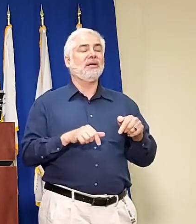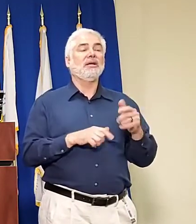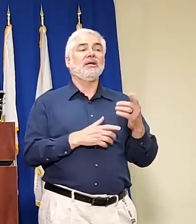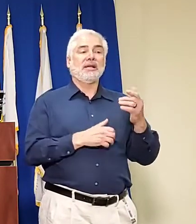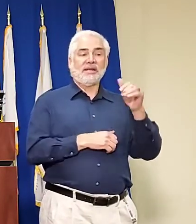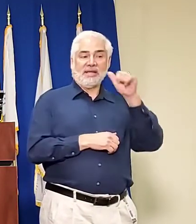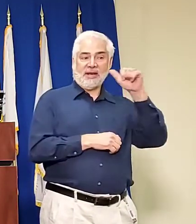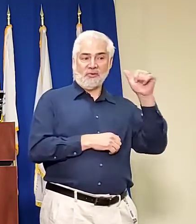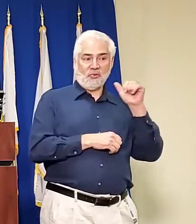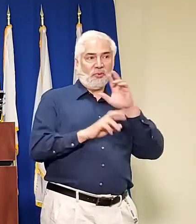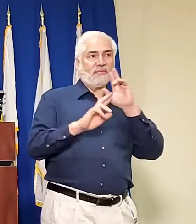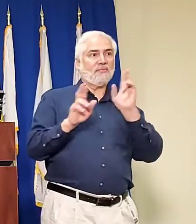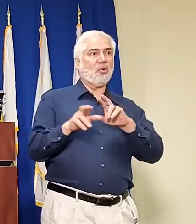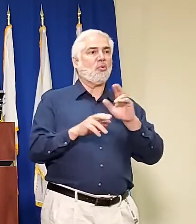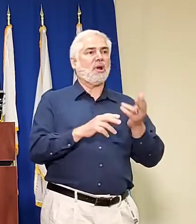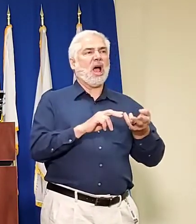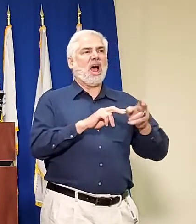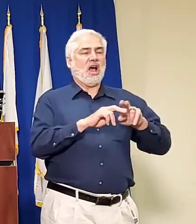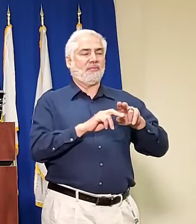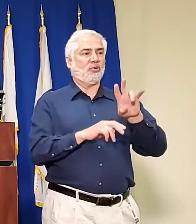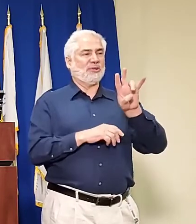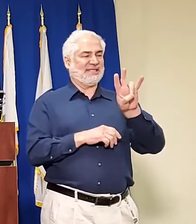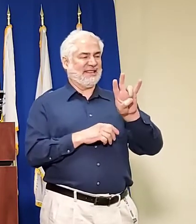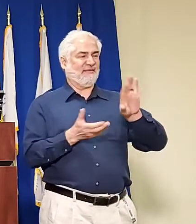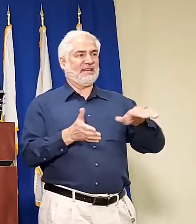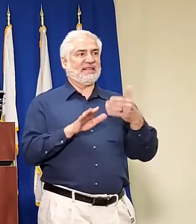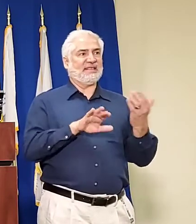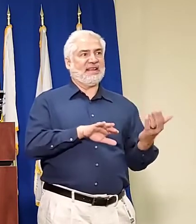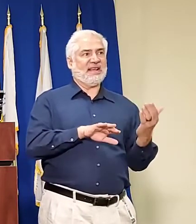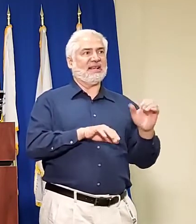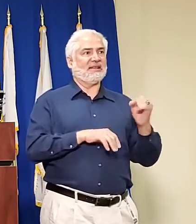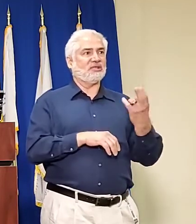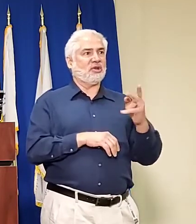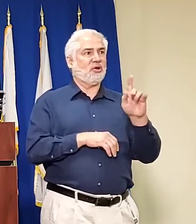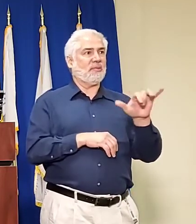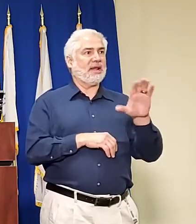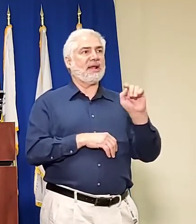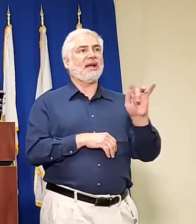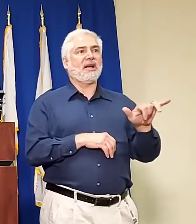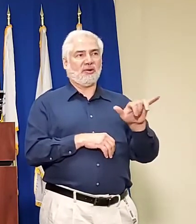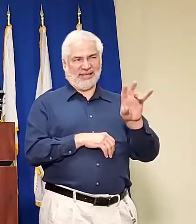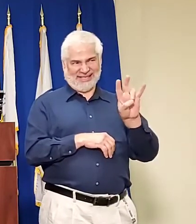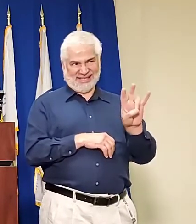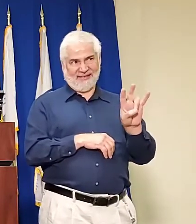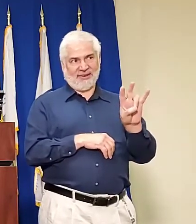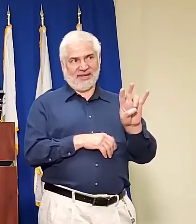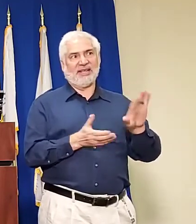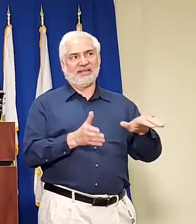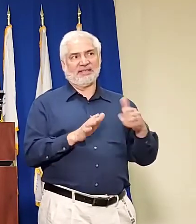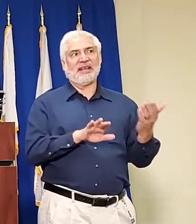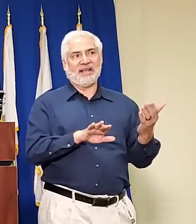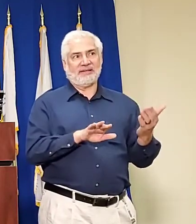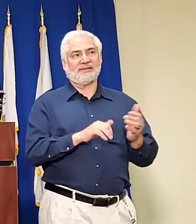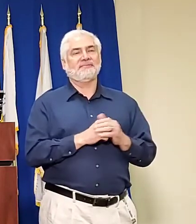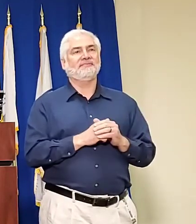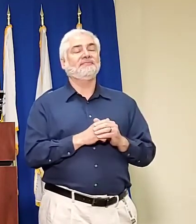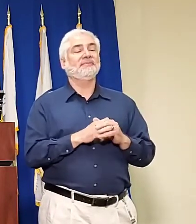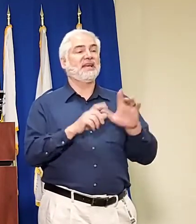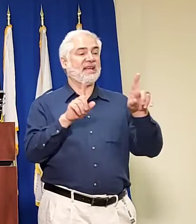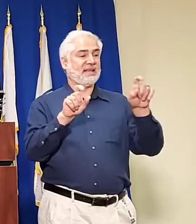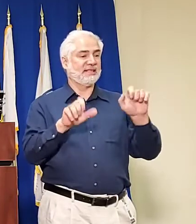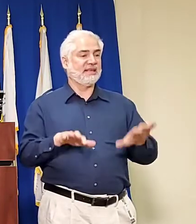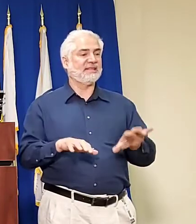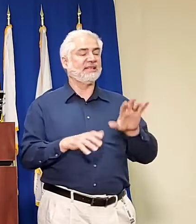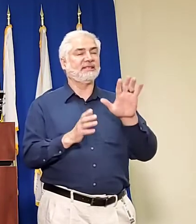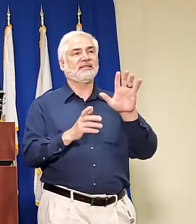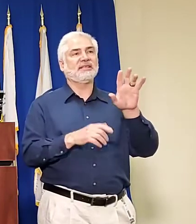the number of deaths, so we're up to 7 deaths in Shelby County. We have tested